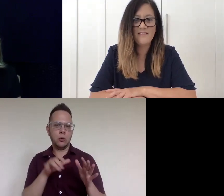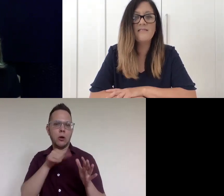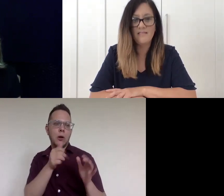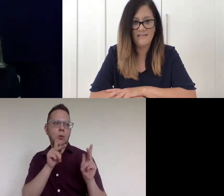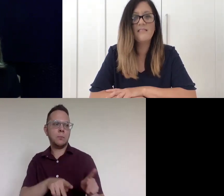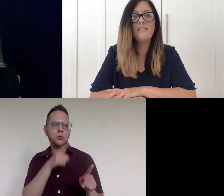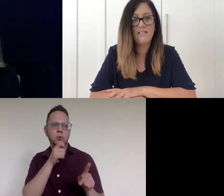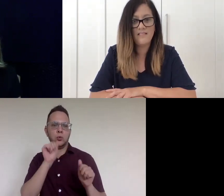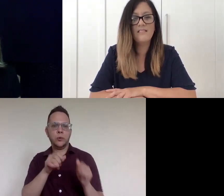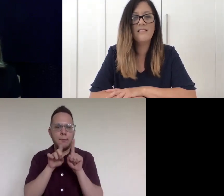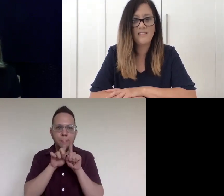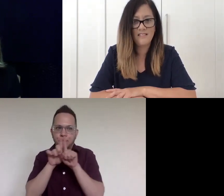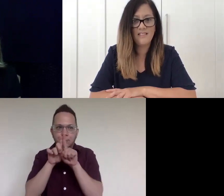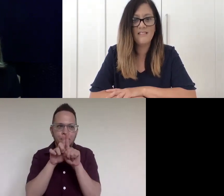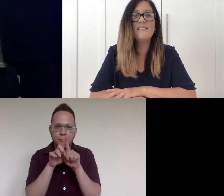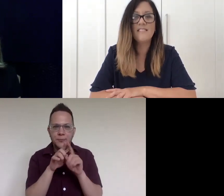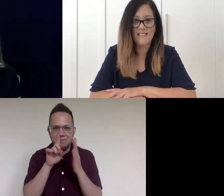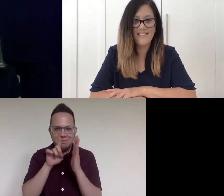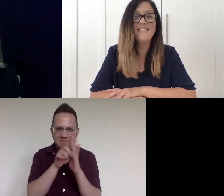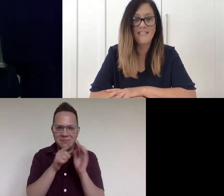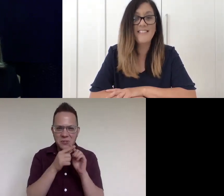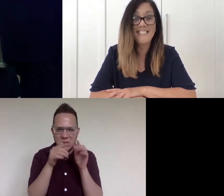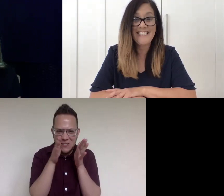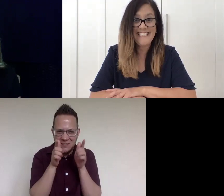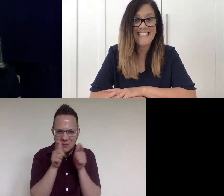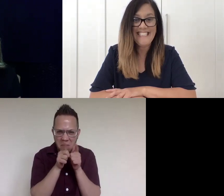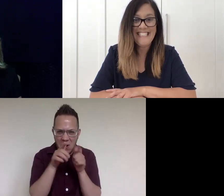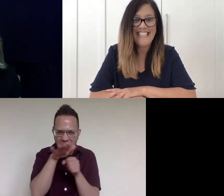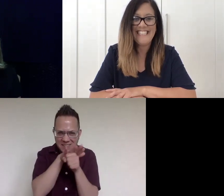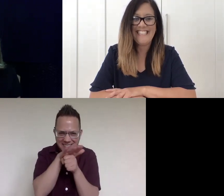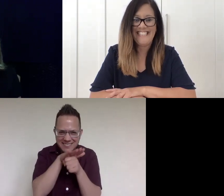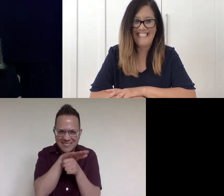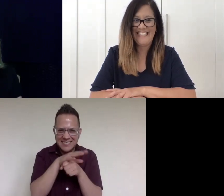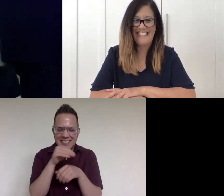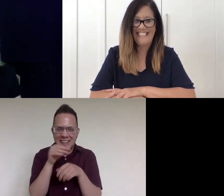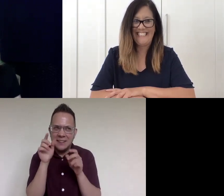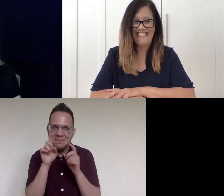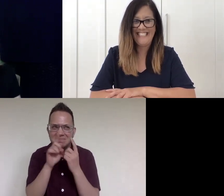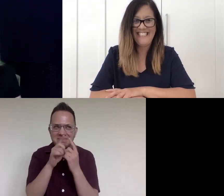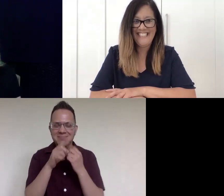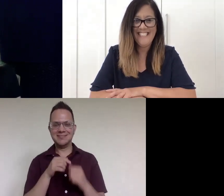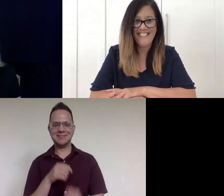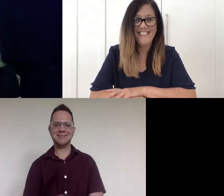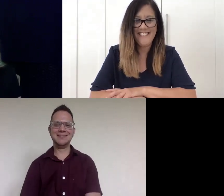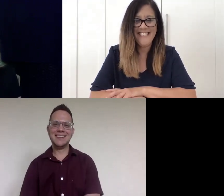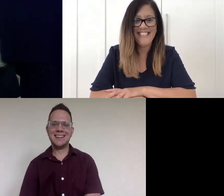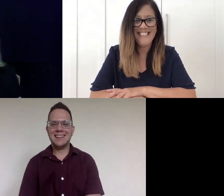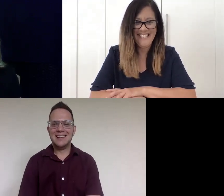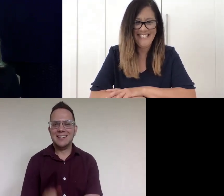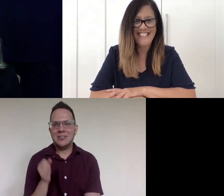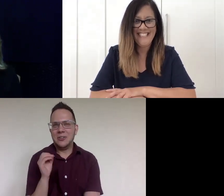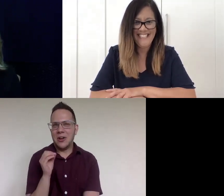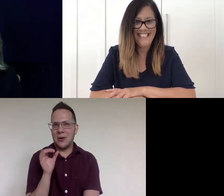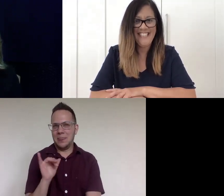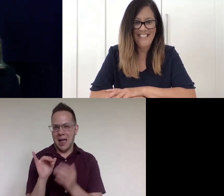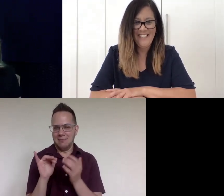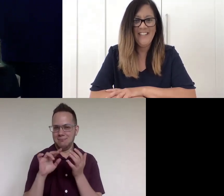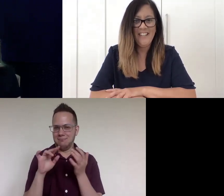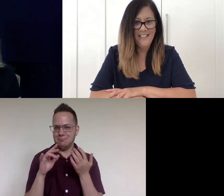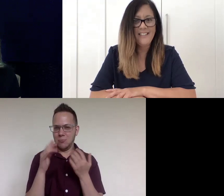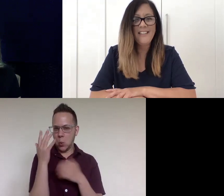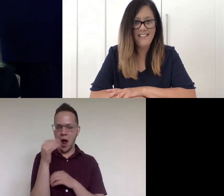like that, I prefer interpreters because the interpreter can navigate the space better, and there's no machine